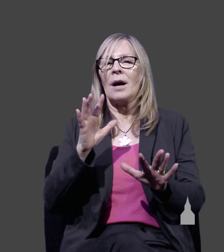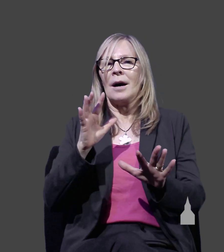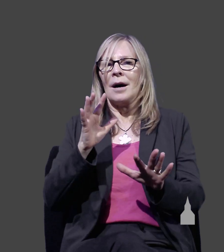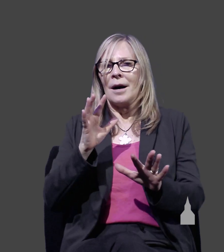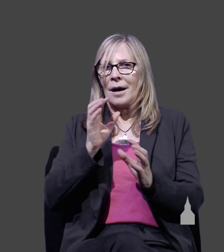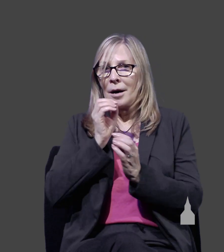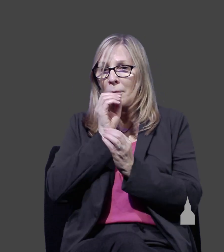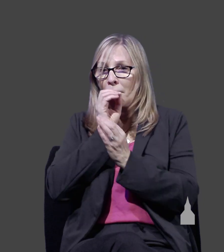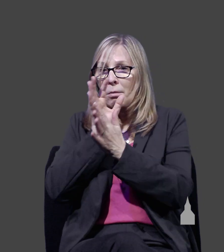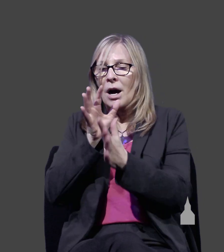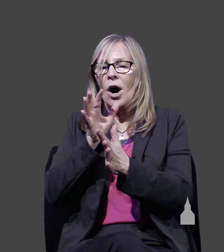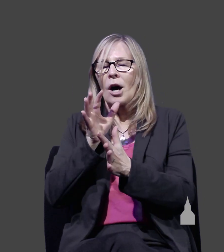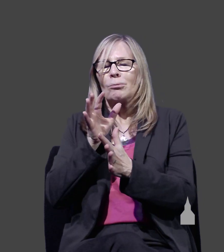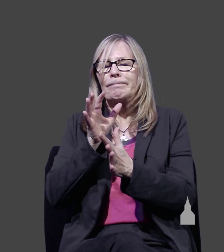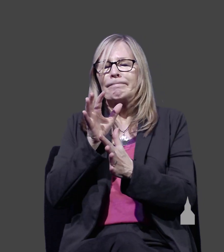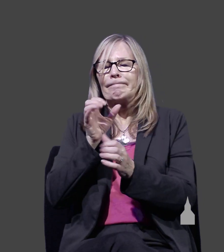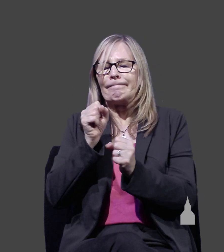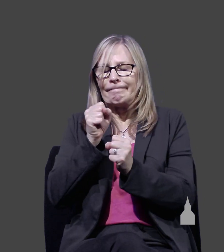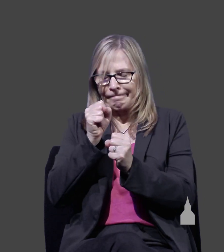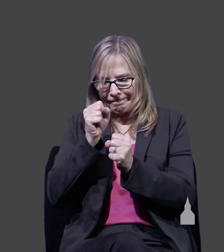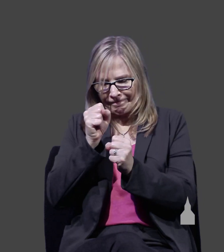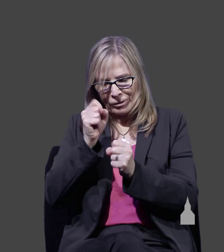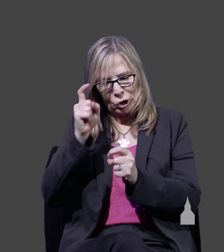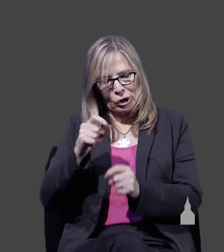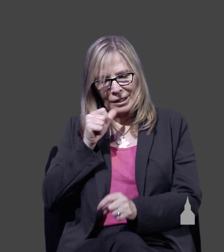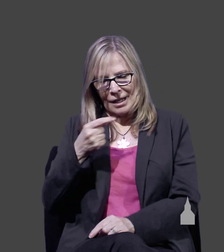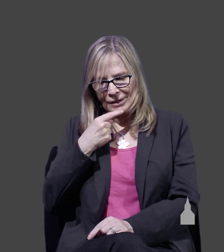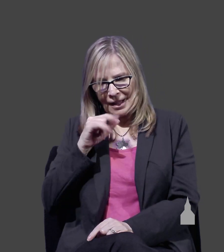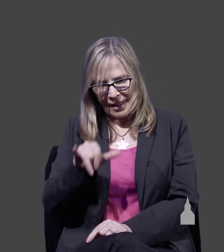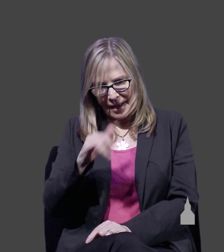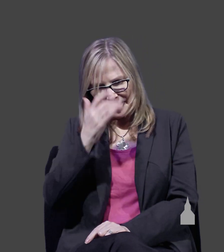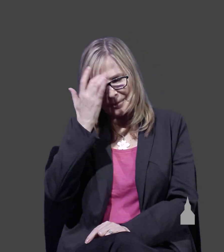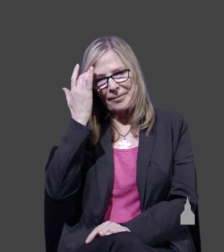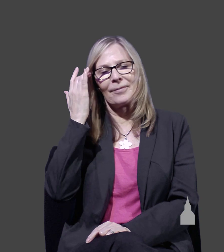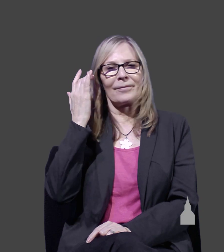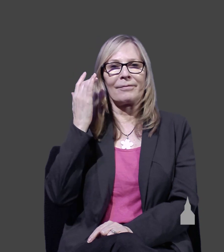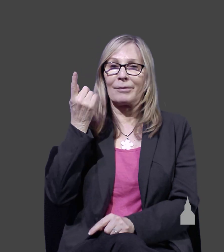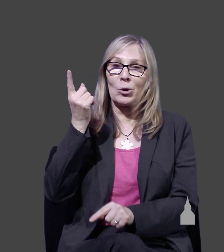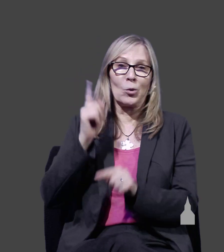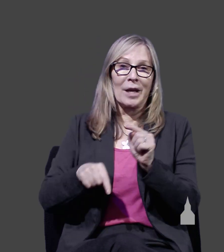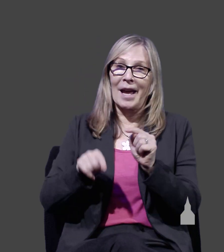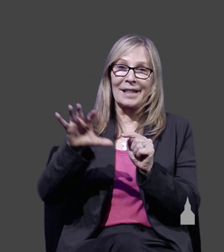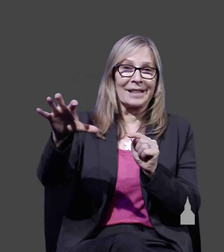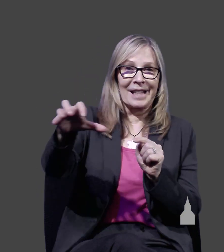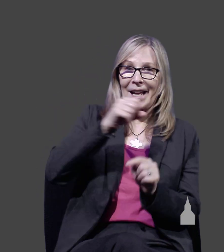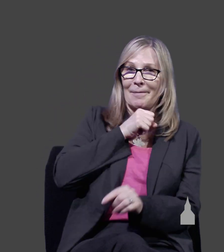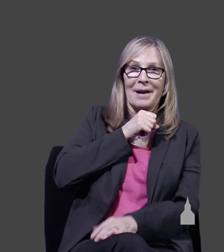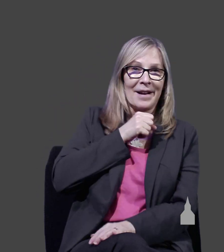sooner had the words left our mouth that we said, uh-oh, I shouldn't have said that. And you can't take it back.